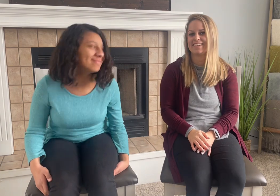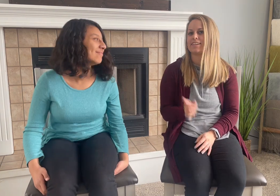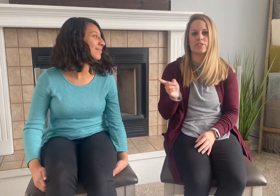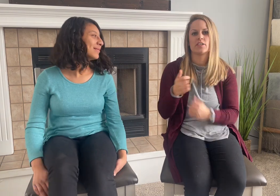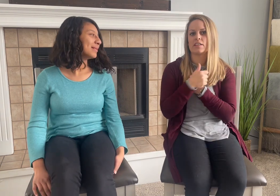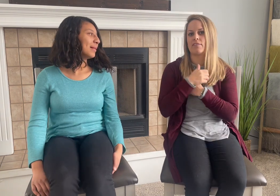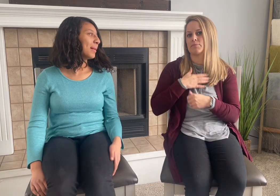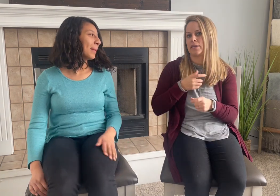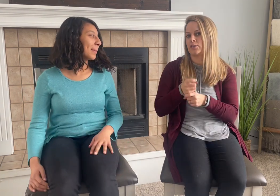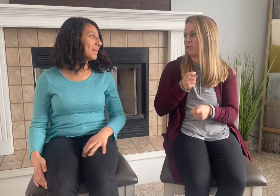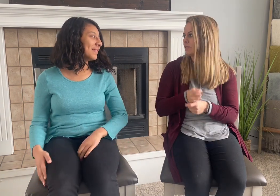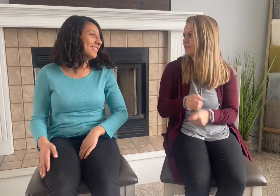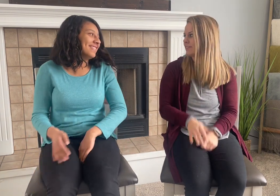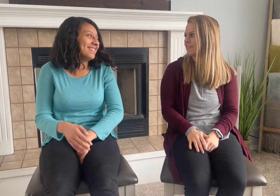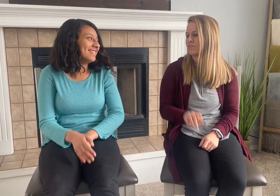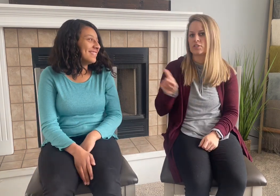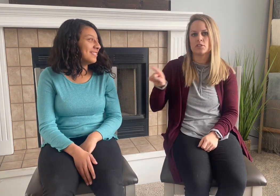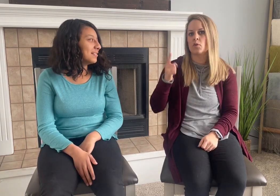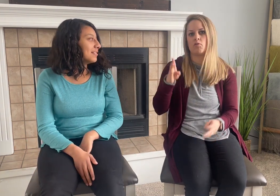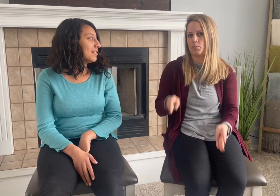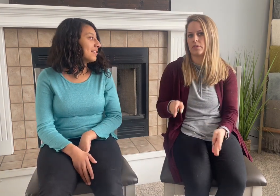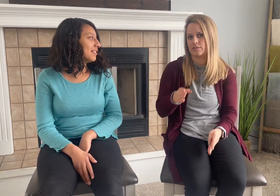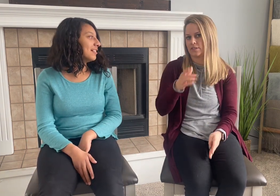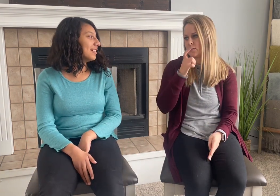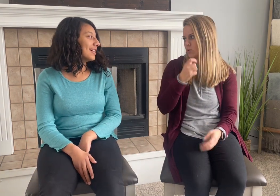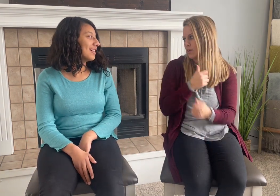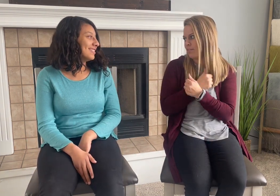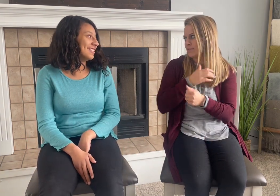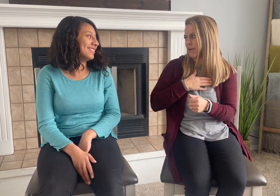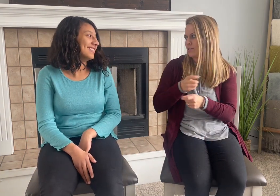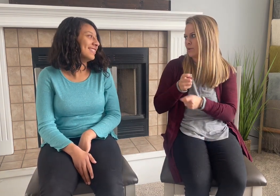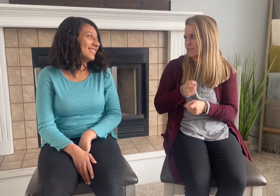She loves my jokes. She's the only person who loves my jokes.